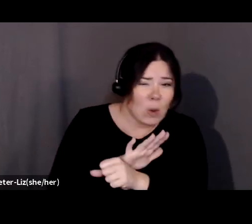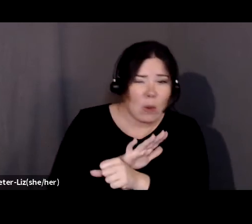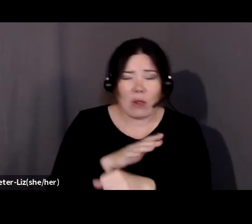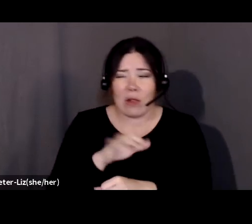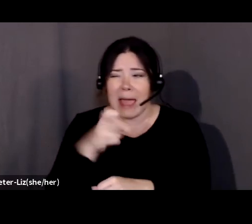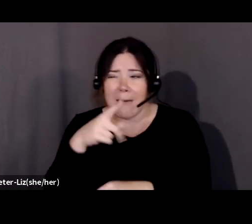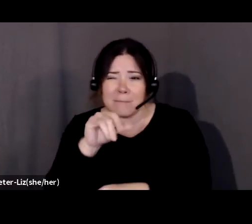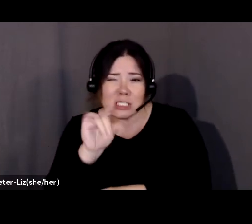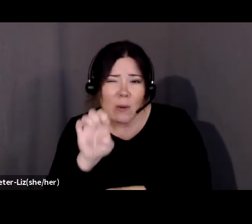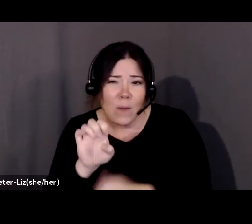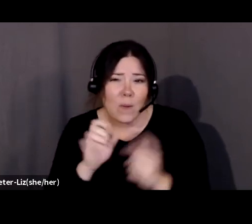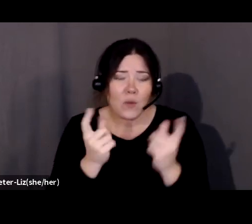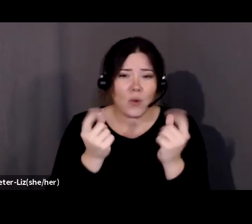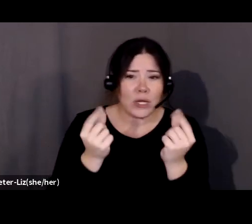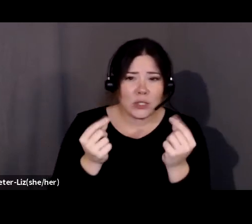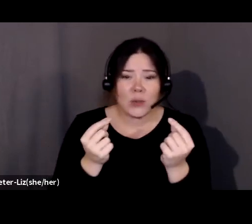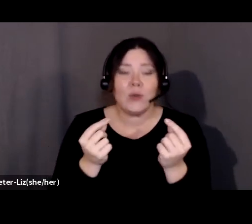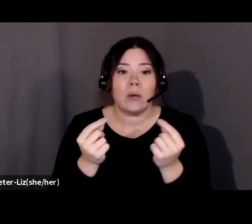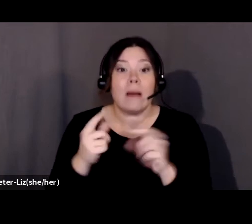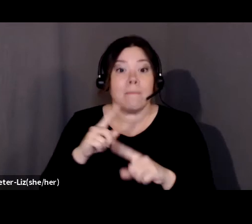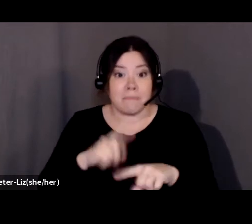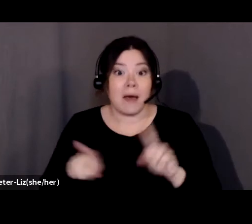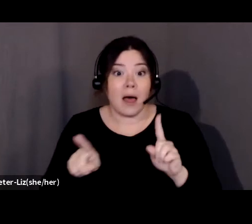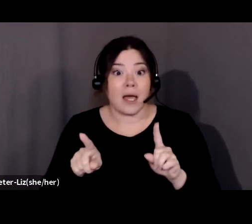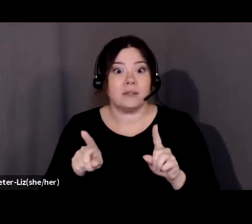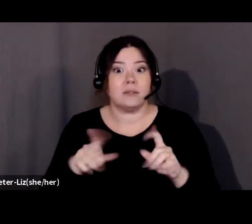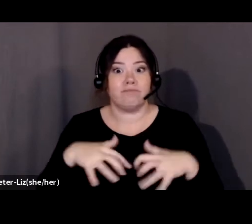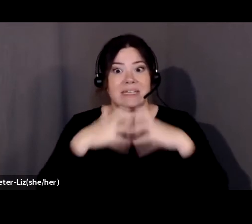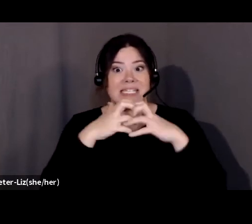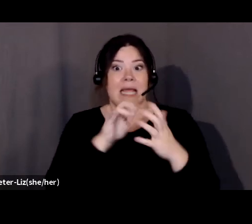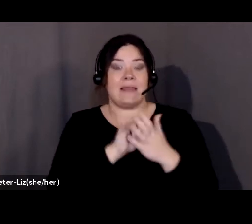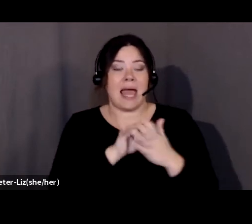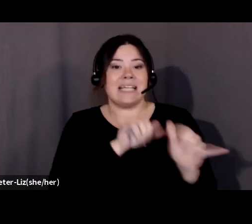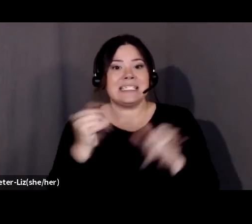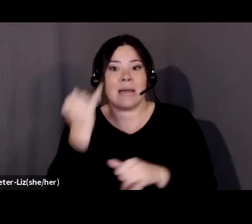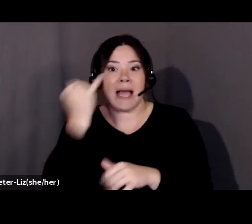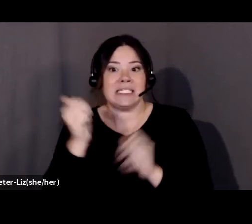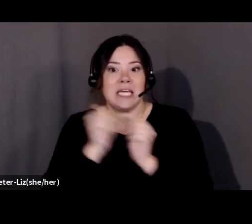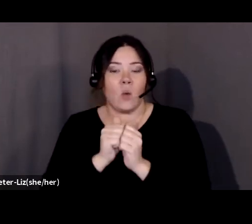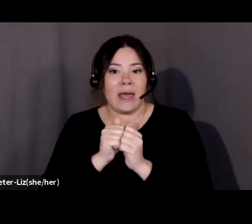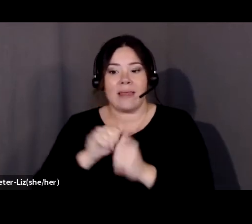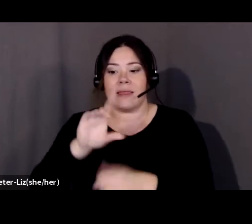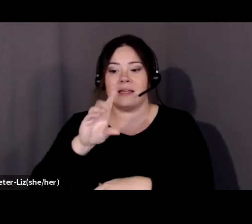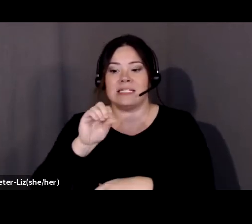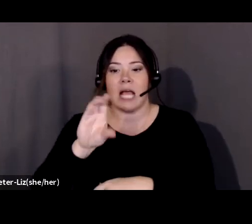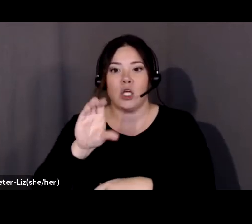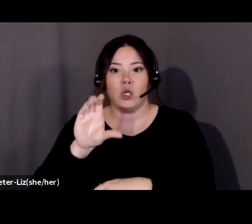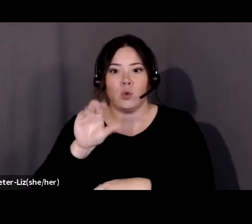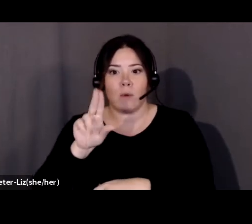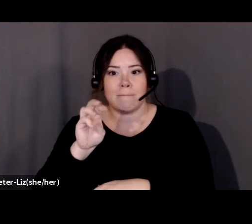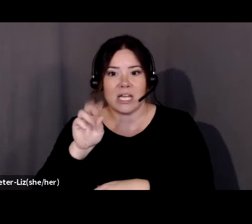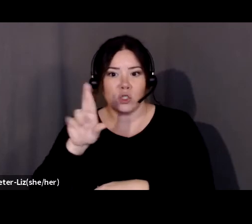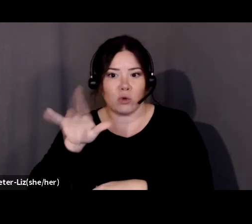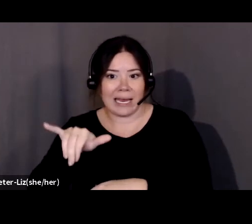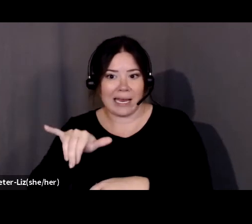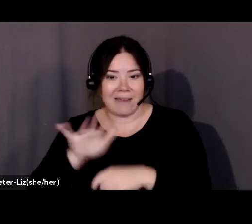take, but making a podcast like this is kind of similar to making a documentary film, where you can have a general idea